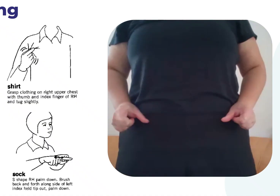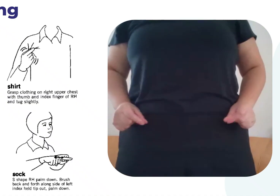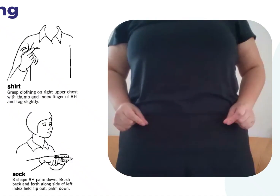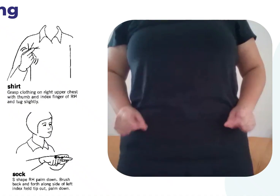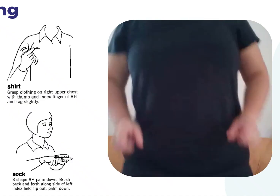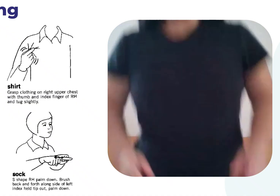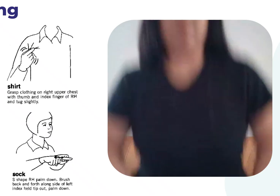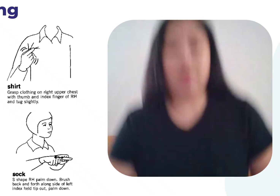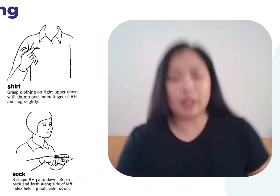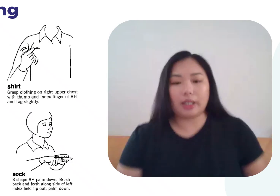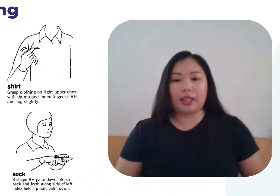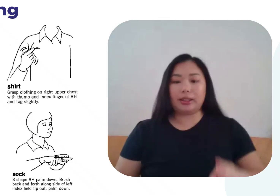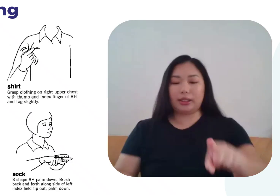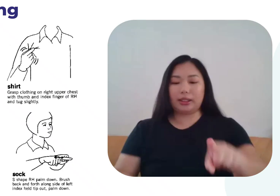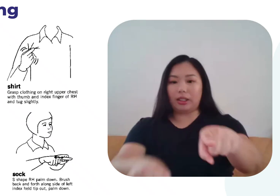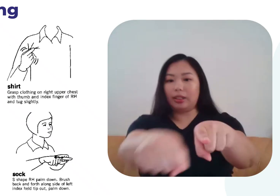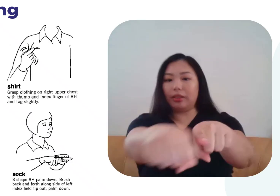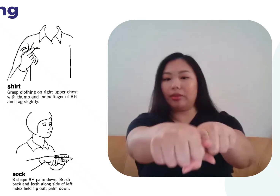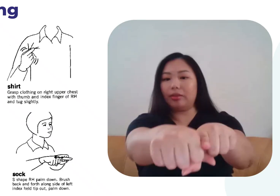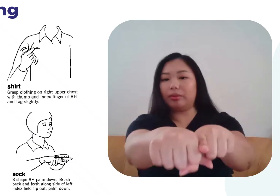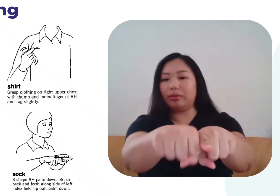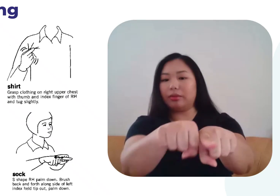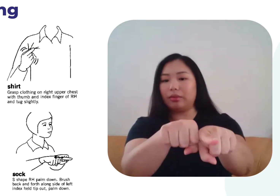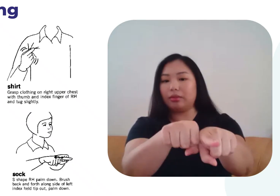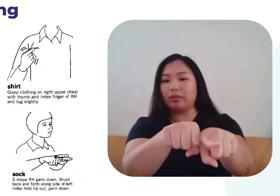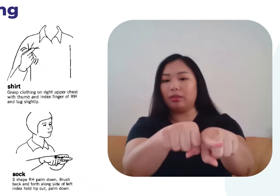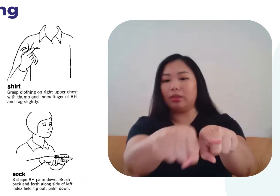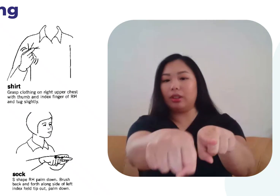diaper, and sock,